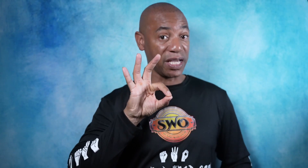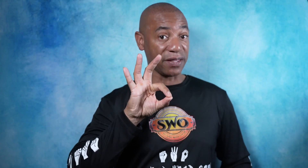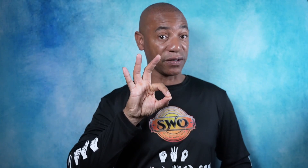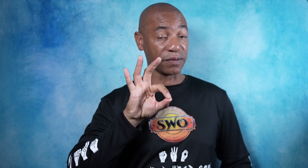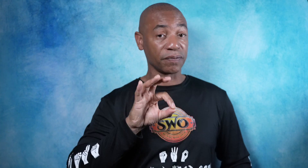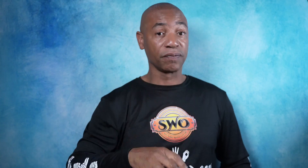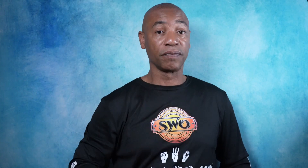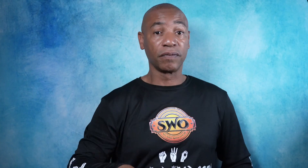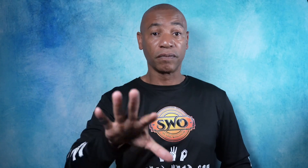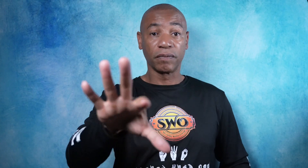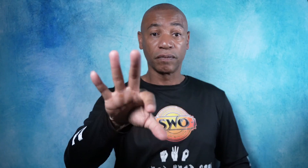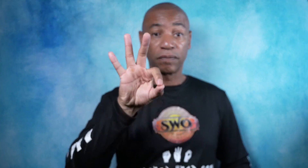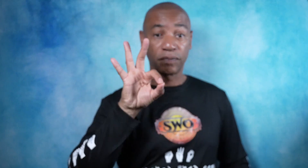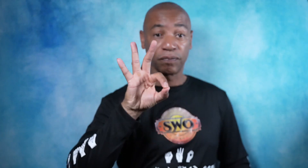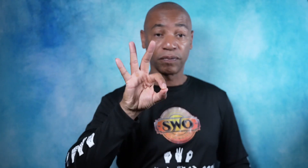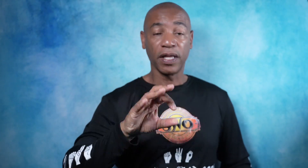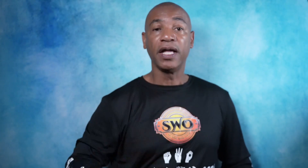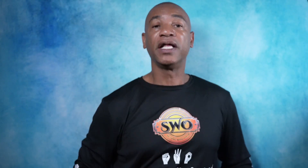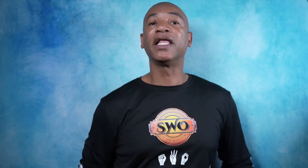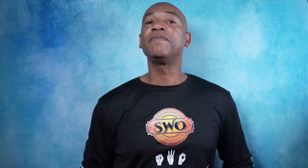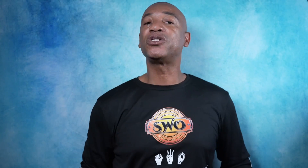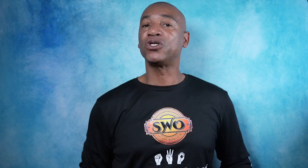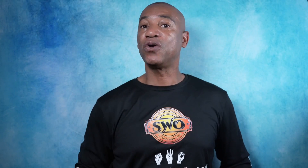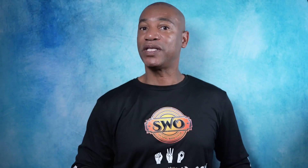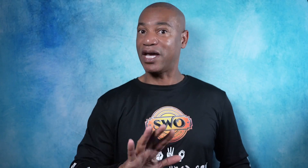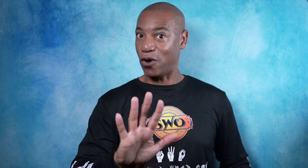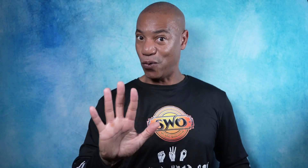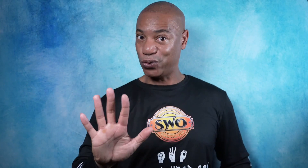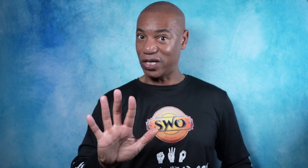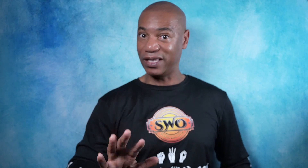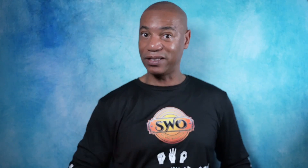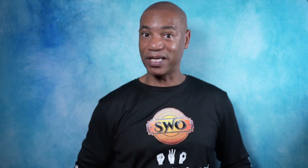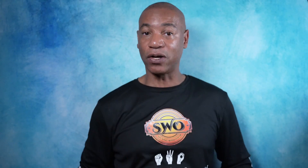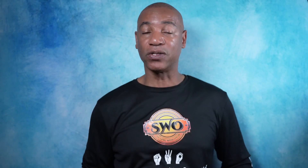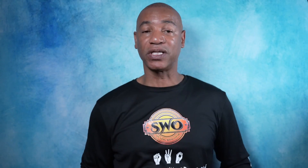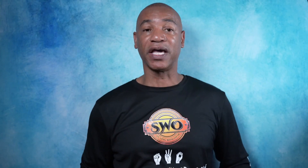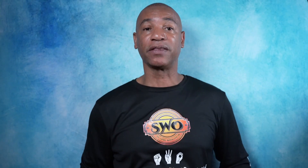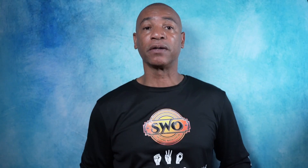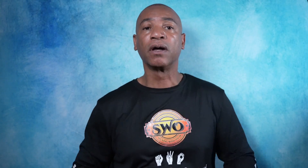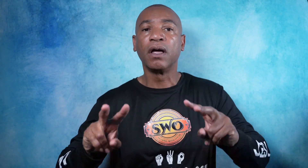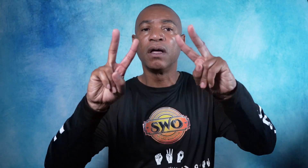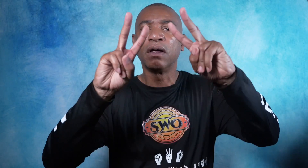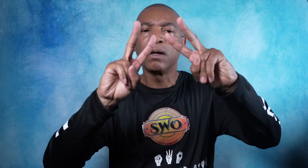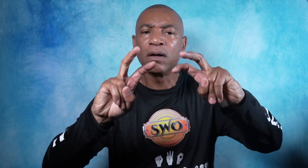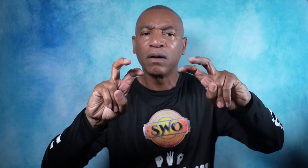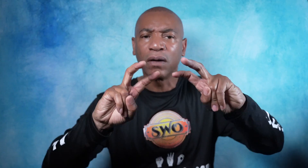together. Now let me show you what that whole sign looks like all together.